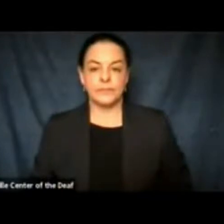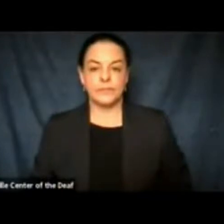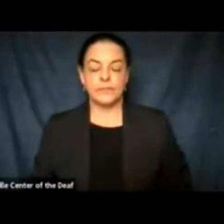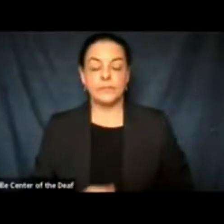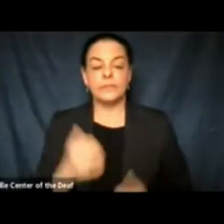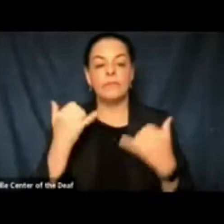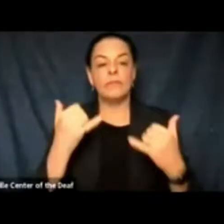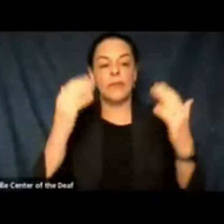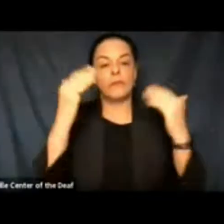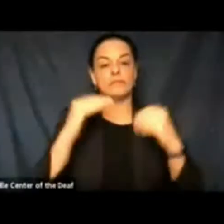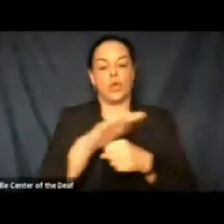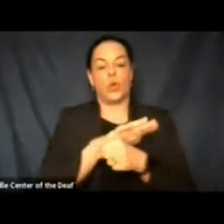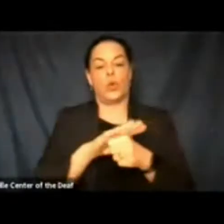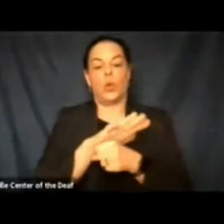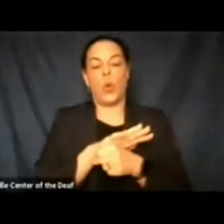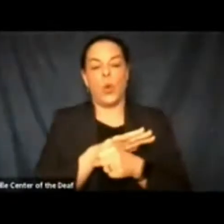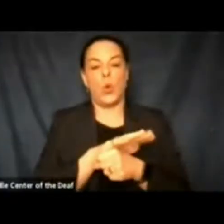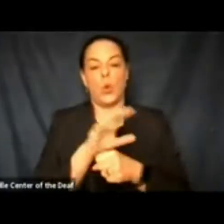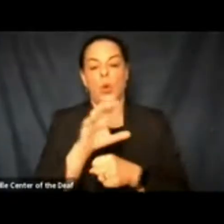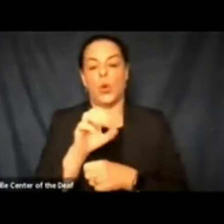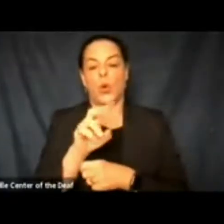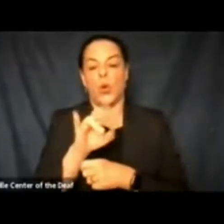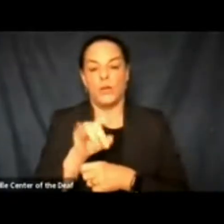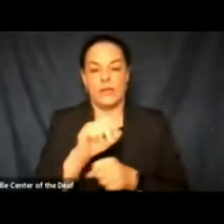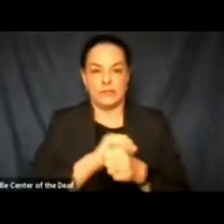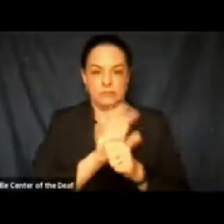Now, moving into the local COVID-19 situation.